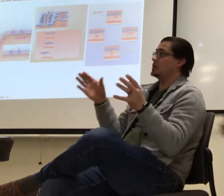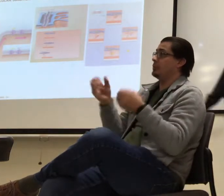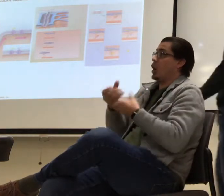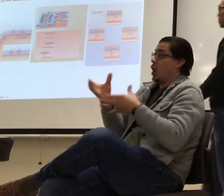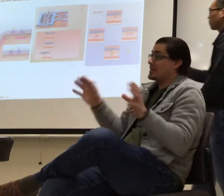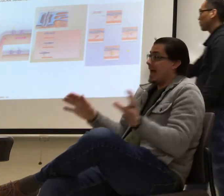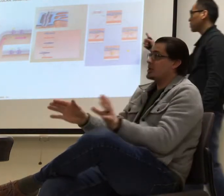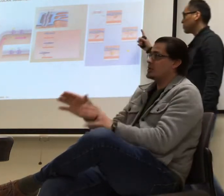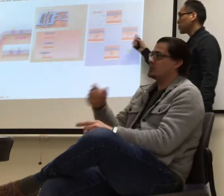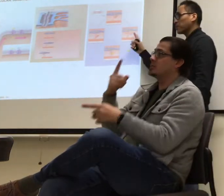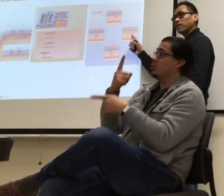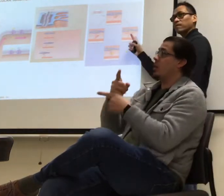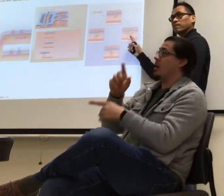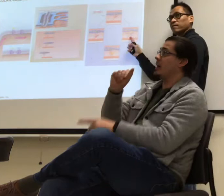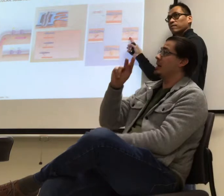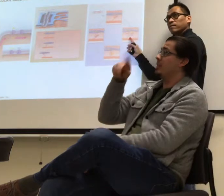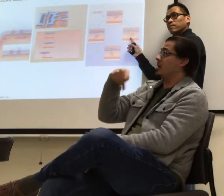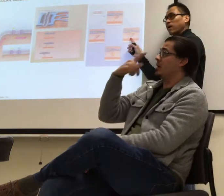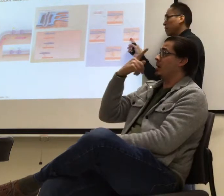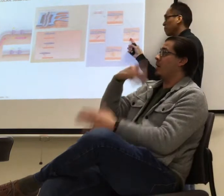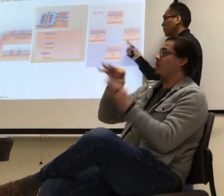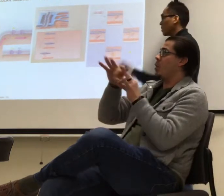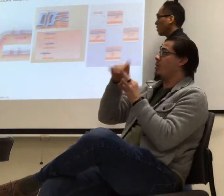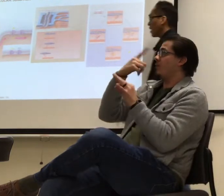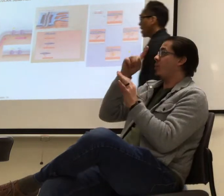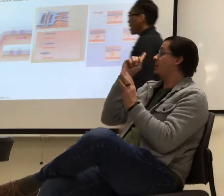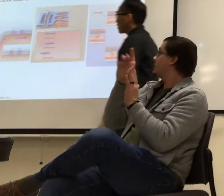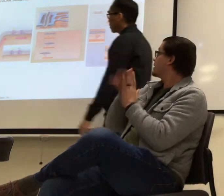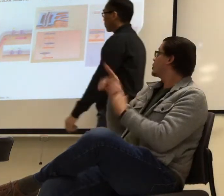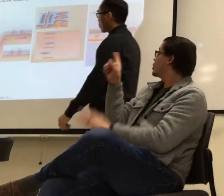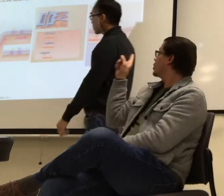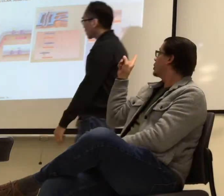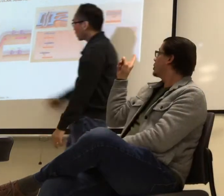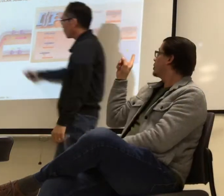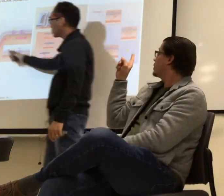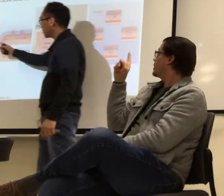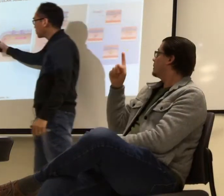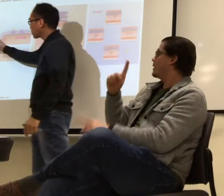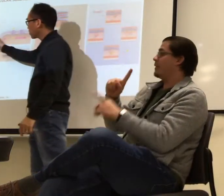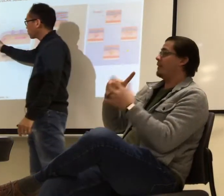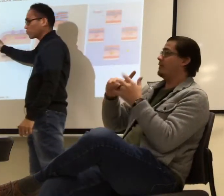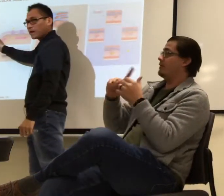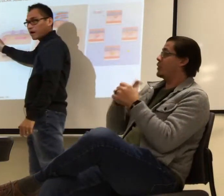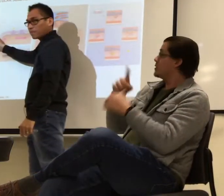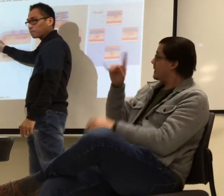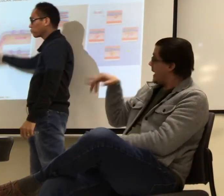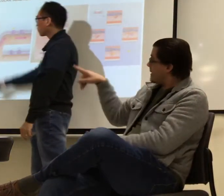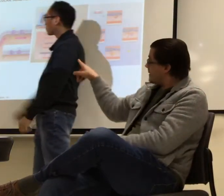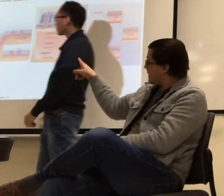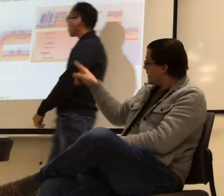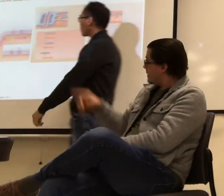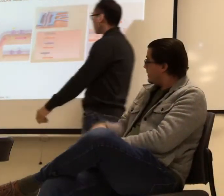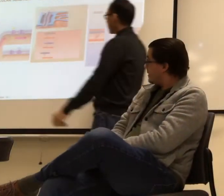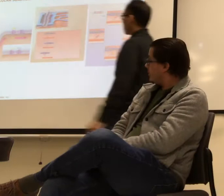is going to be important for this picture here. Okay. But we're going to talk about this picture here for now.